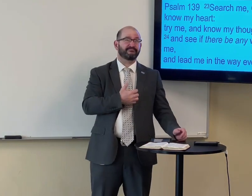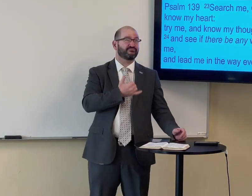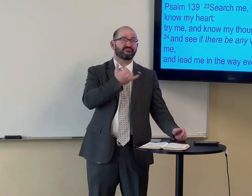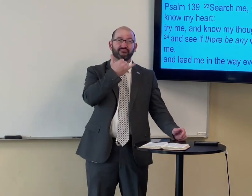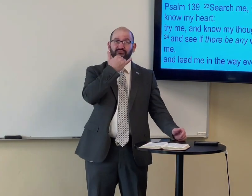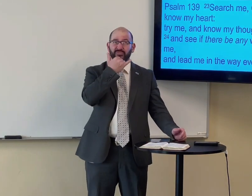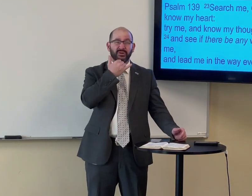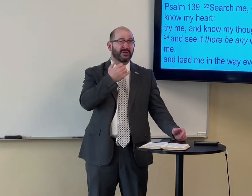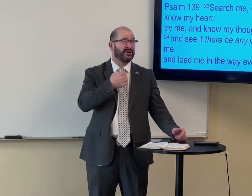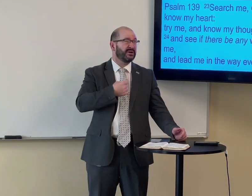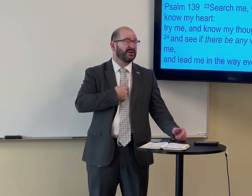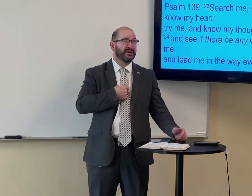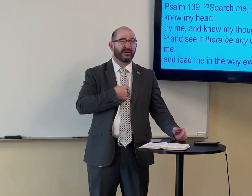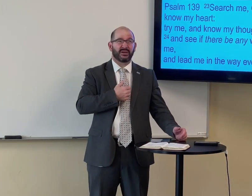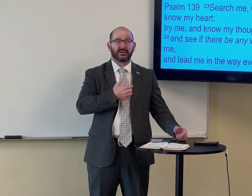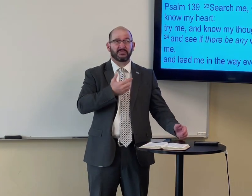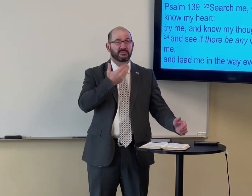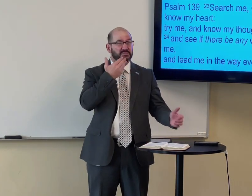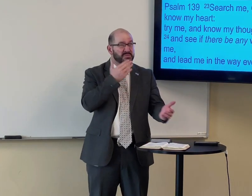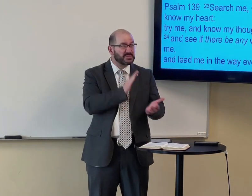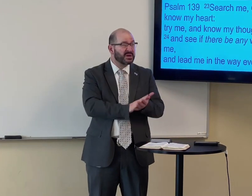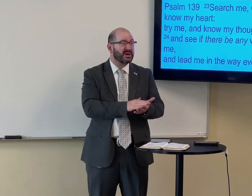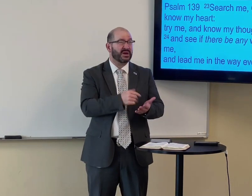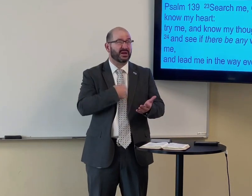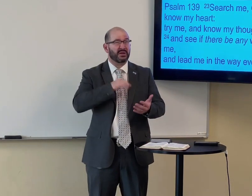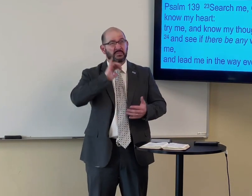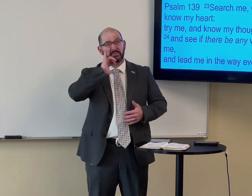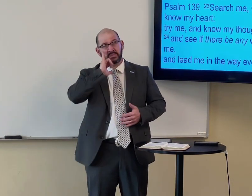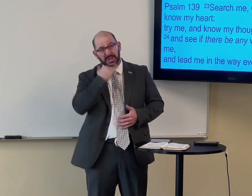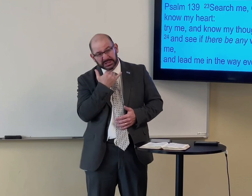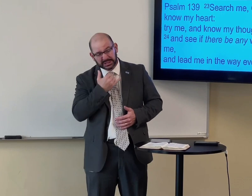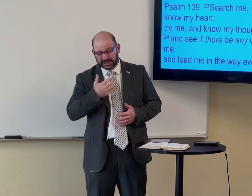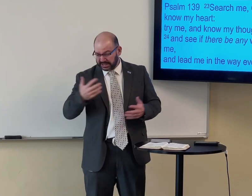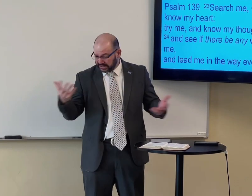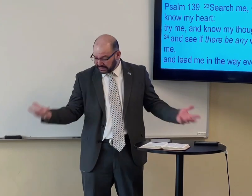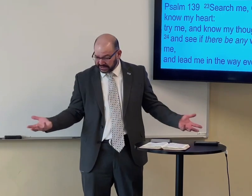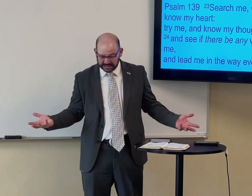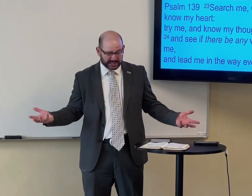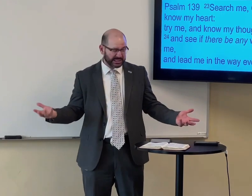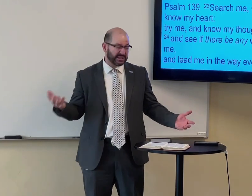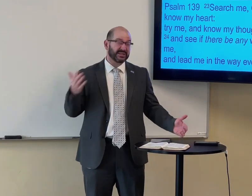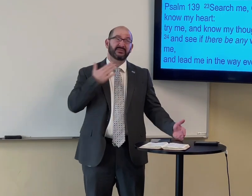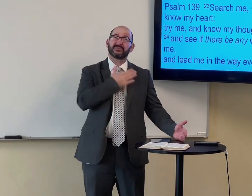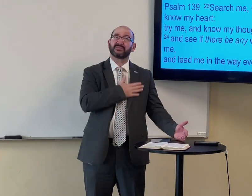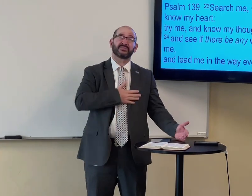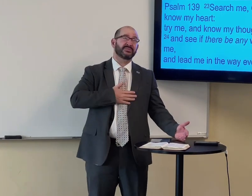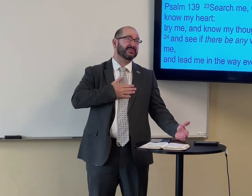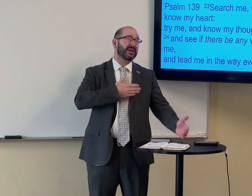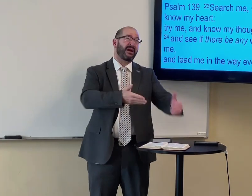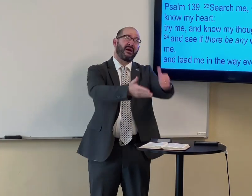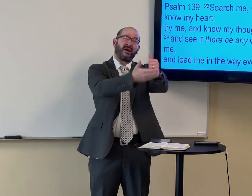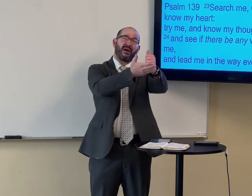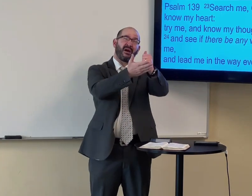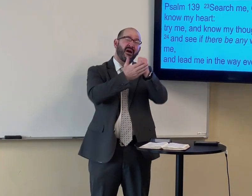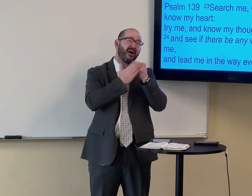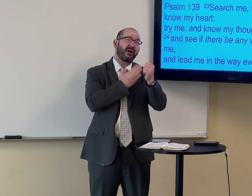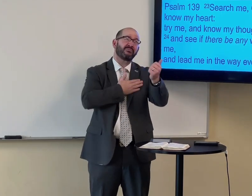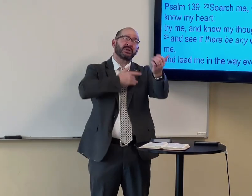"God, I did wrong. I did something bad. I made a mistake. Please